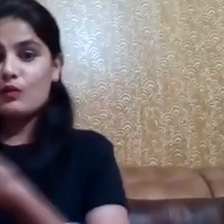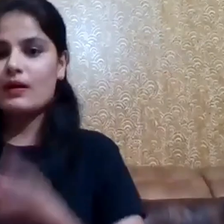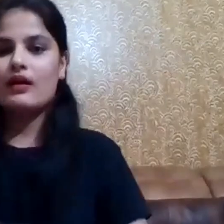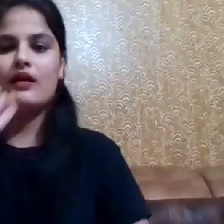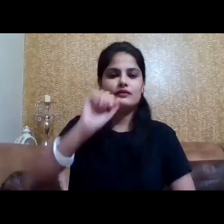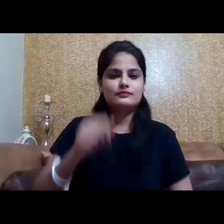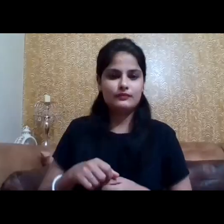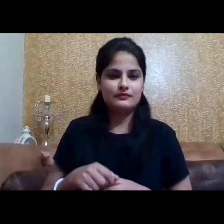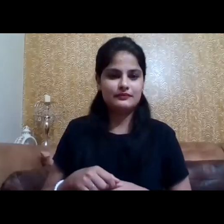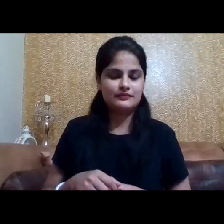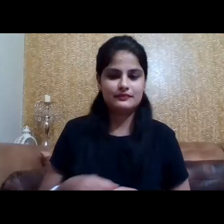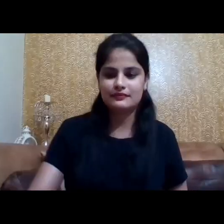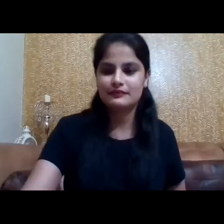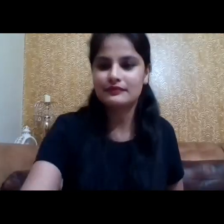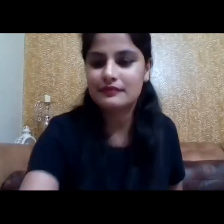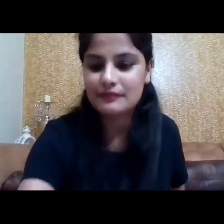all right, that was uh,